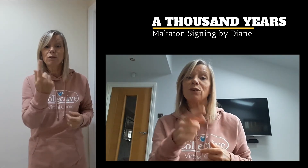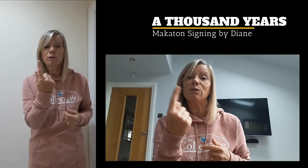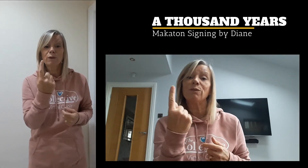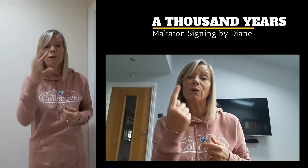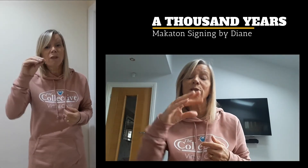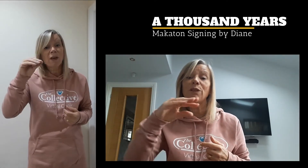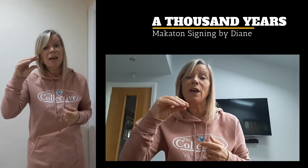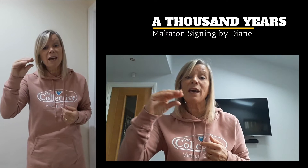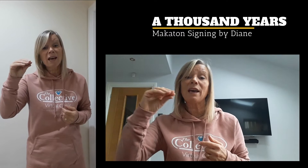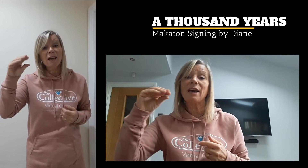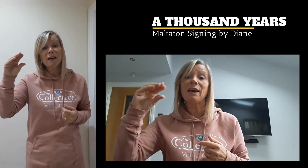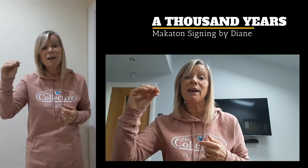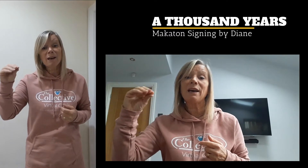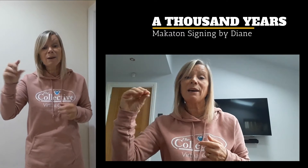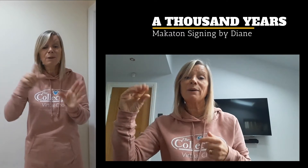You for a